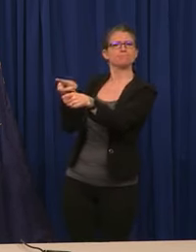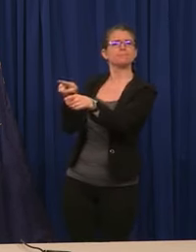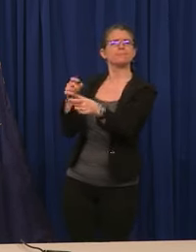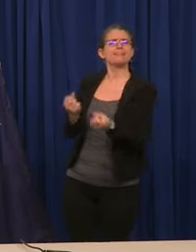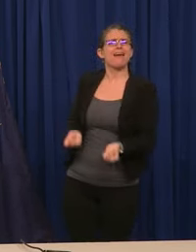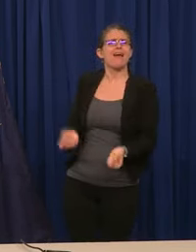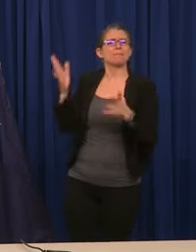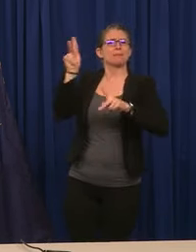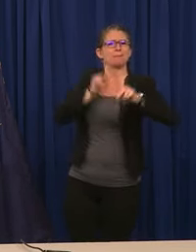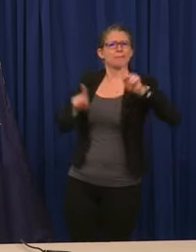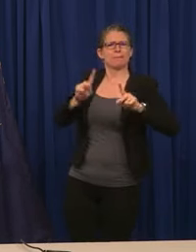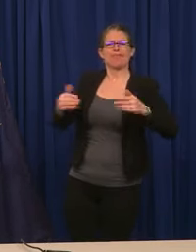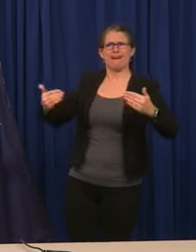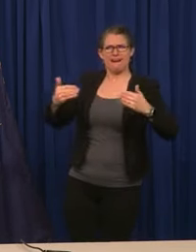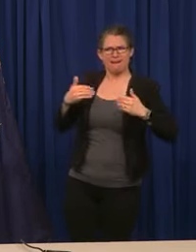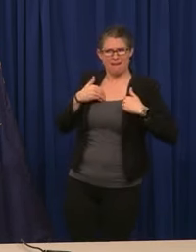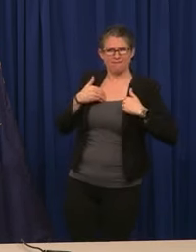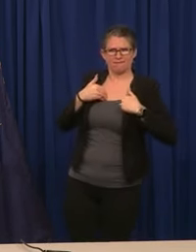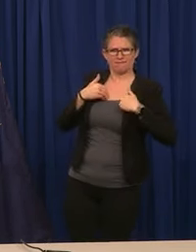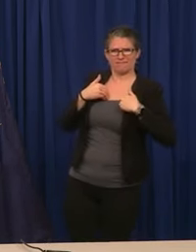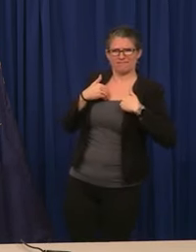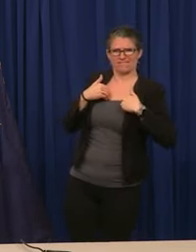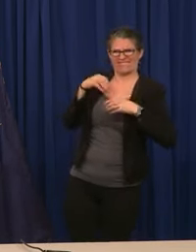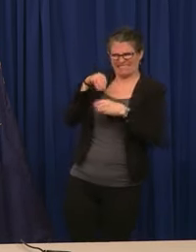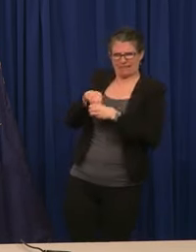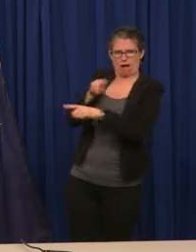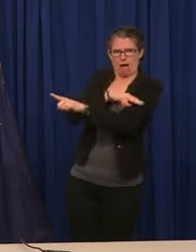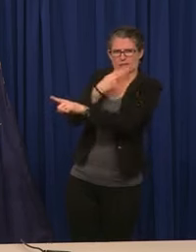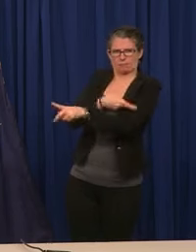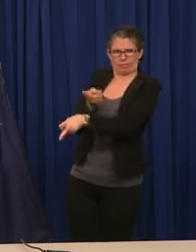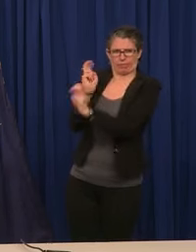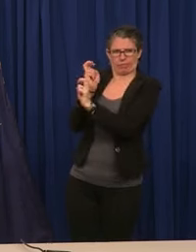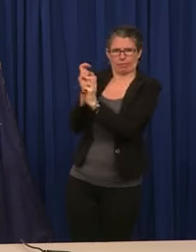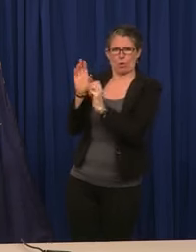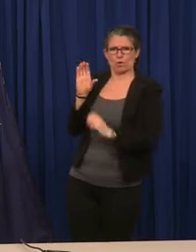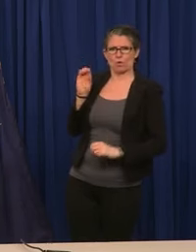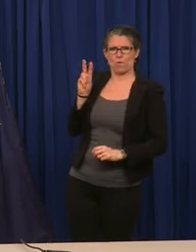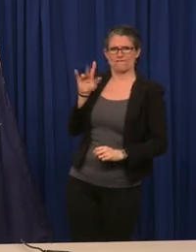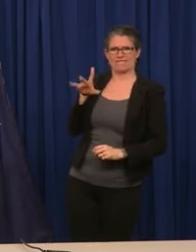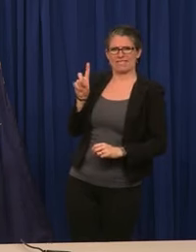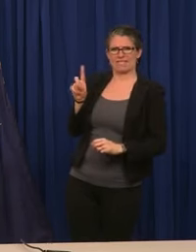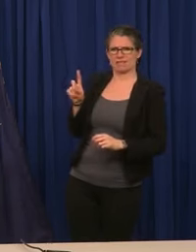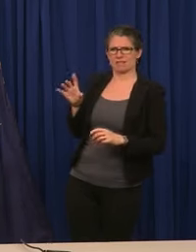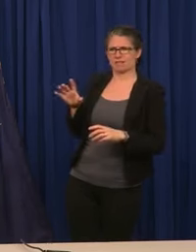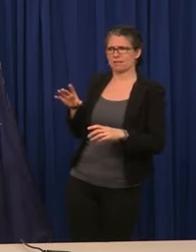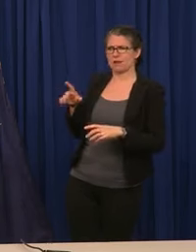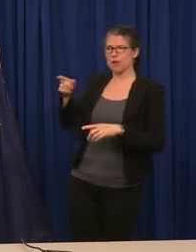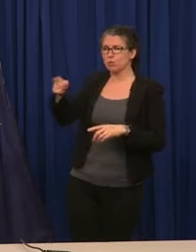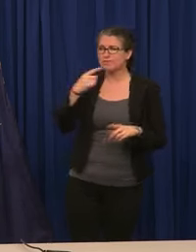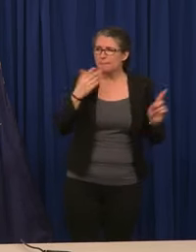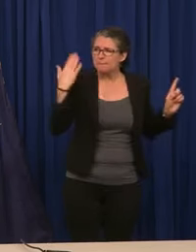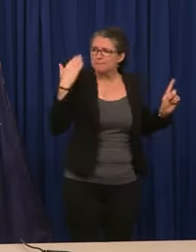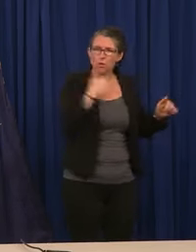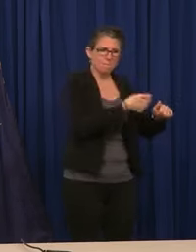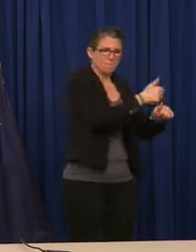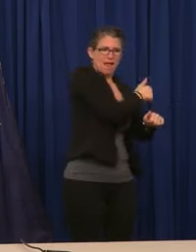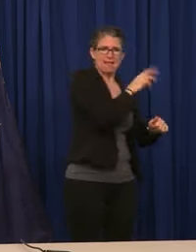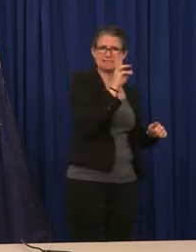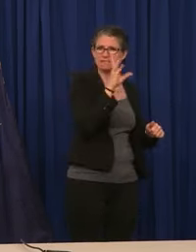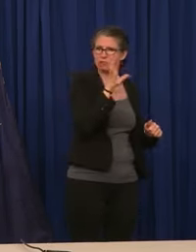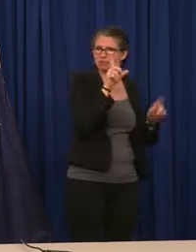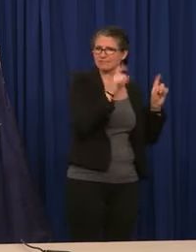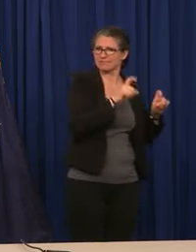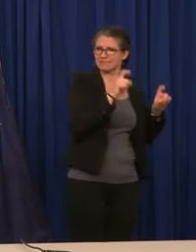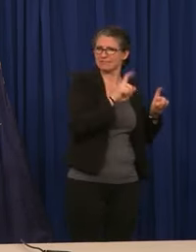a backlog of 600 tests that you said that you were going to send to North Carolina? Great. So Caitlin's questions are,